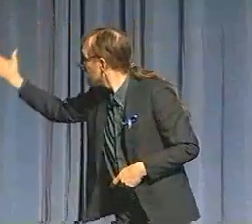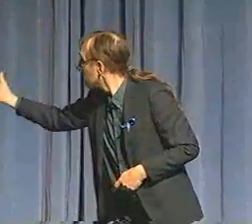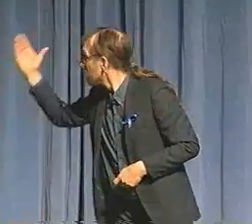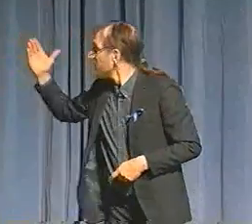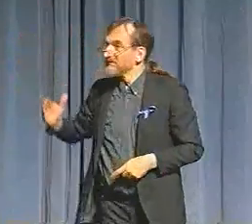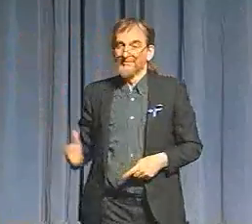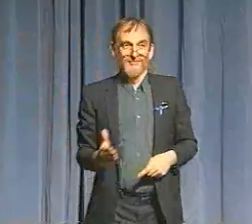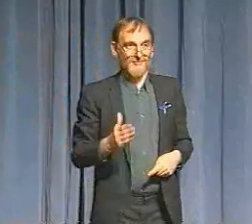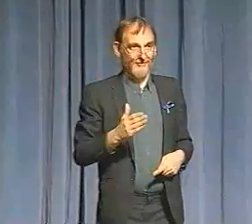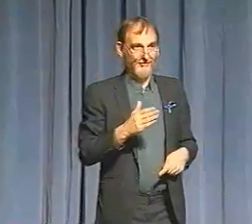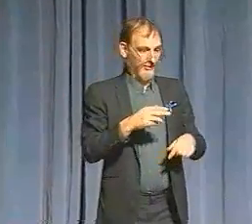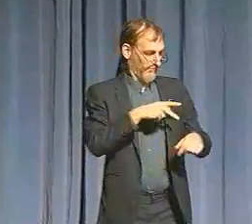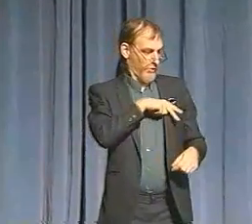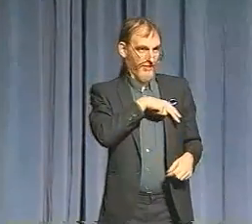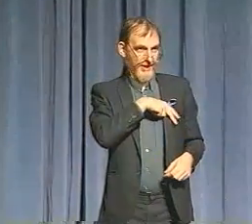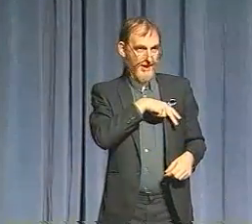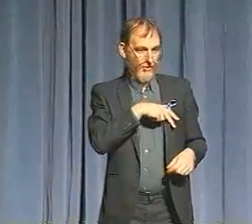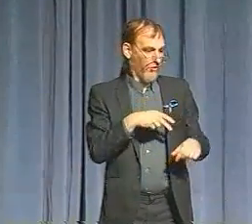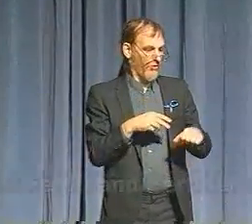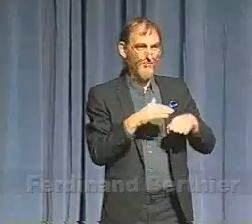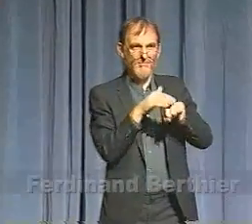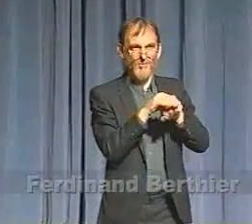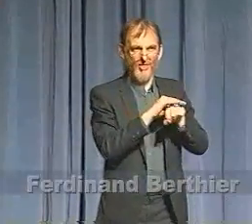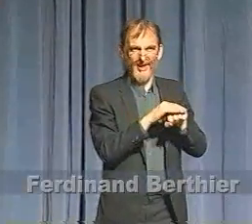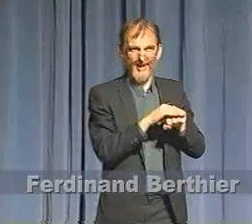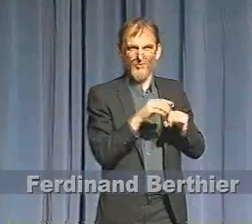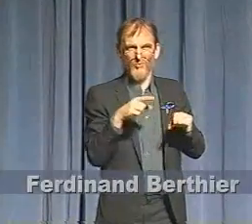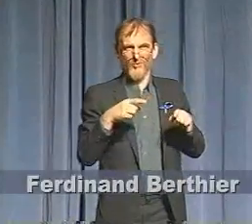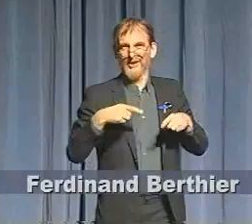This was a deaf man to whom we owe a great deal of gratitude.